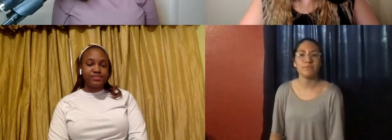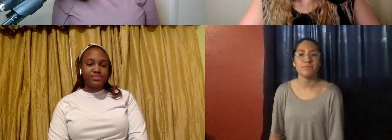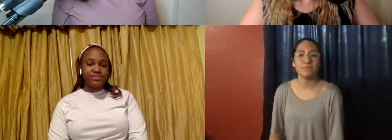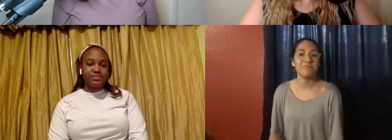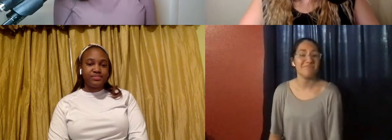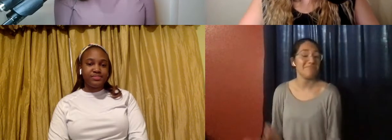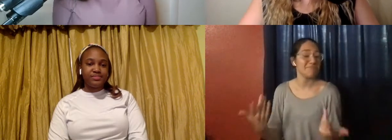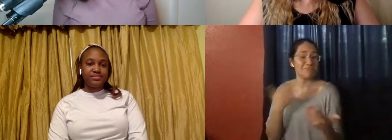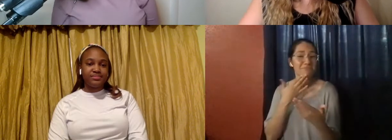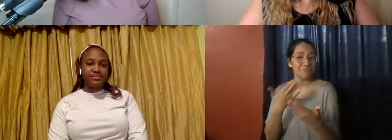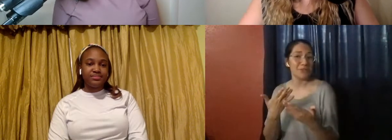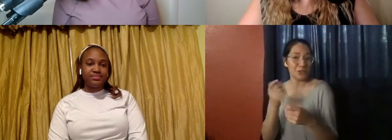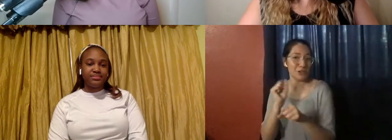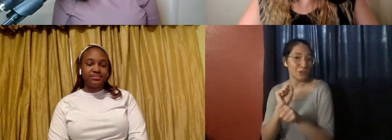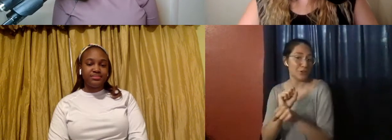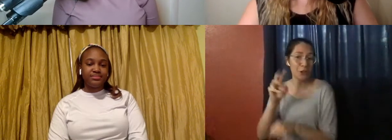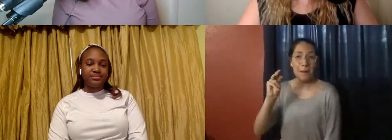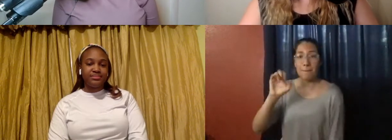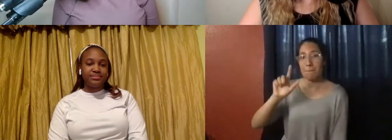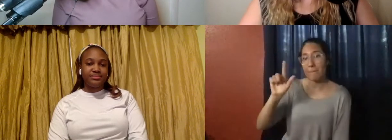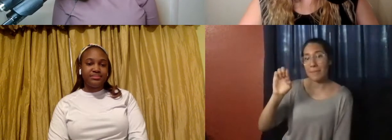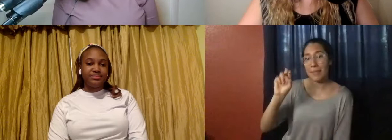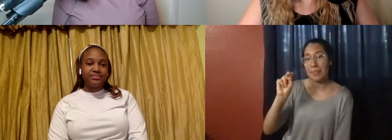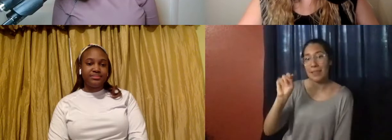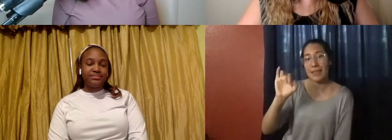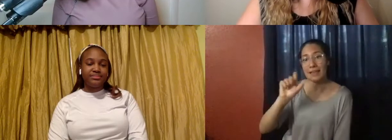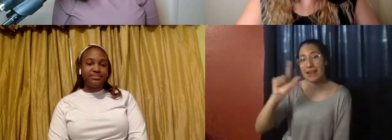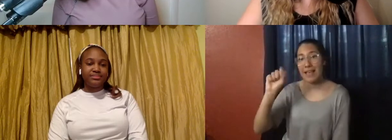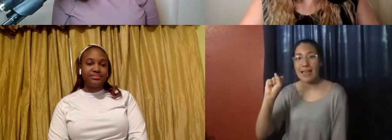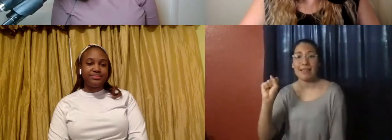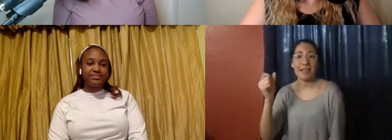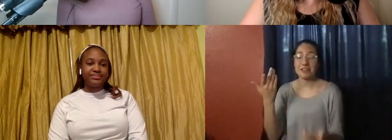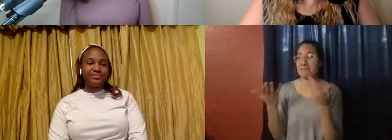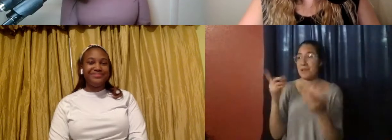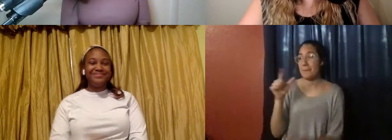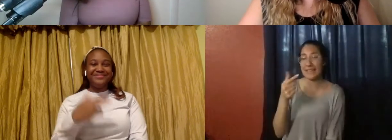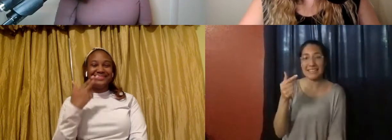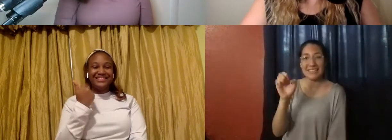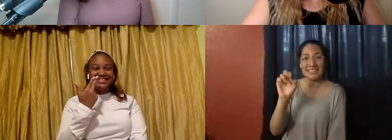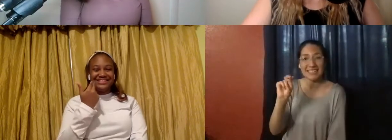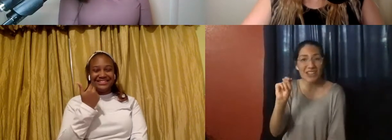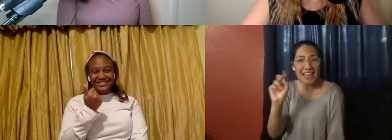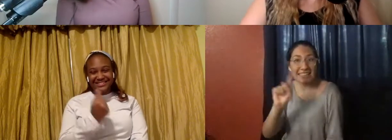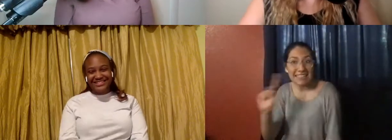And maybe Gen Z's doing more so than us, but we're not here to talk about them. Go to TikTok for that.